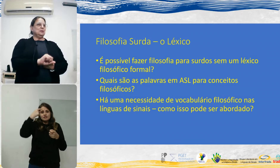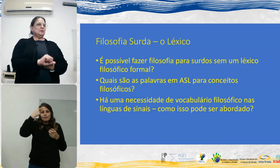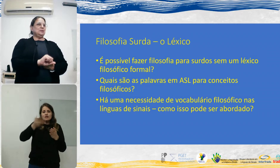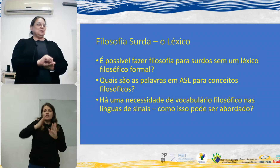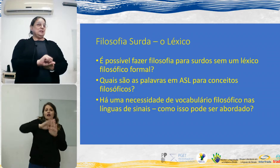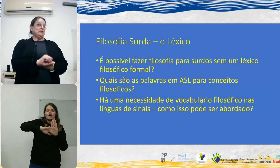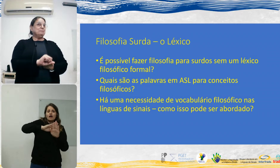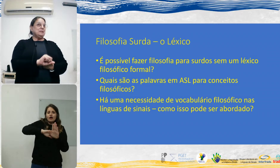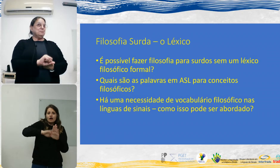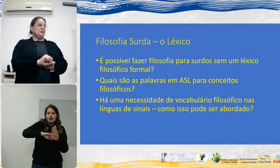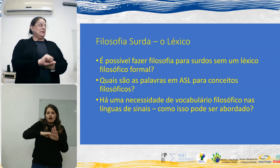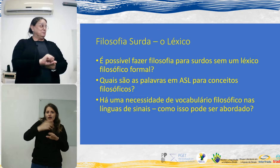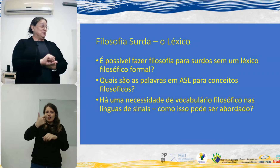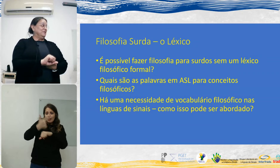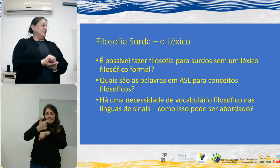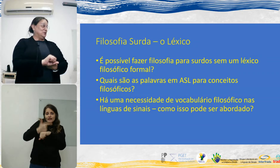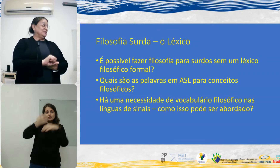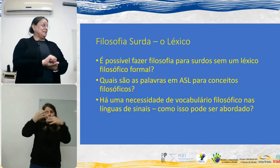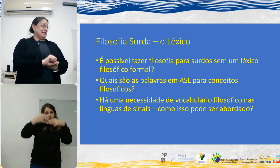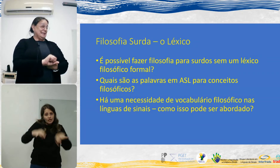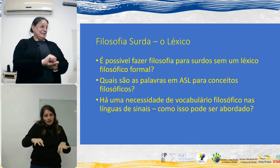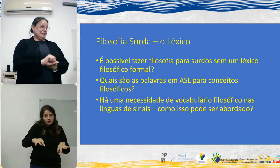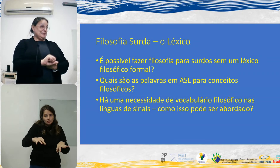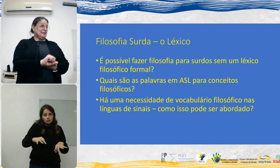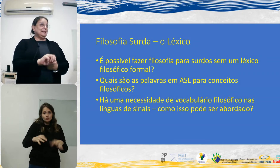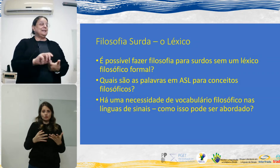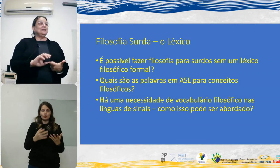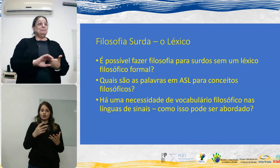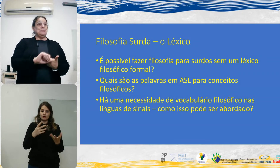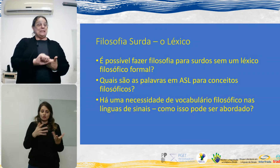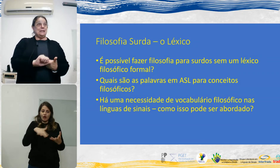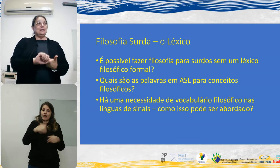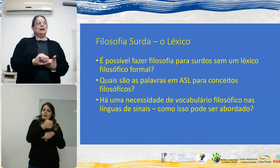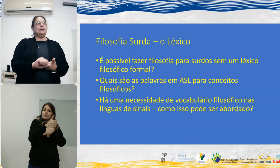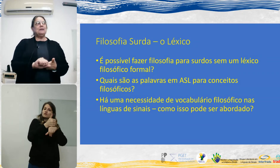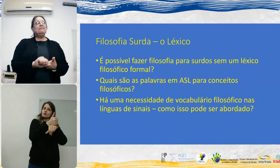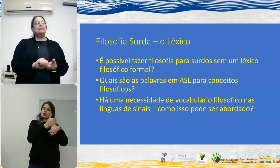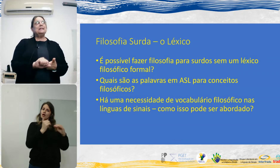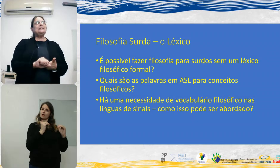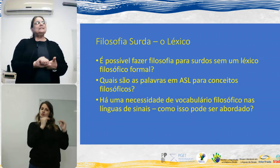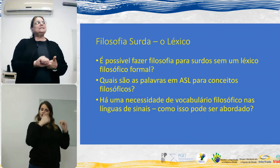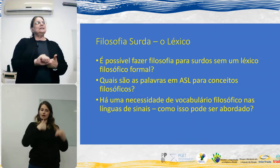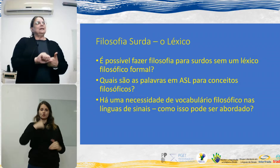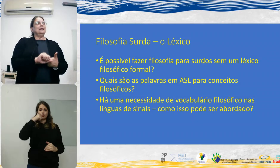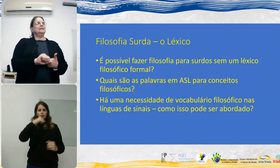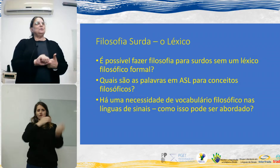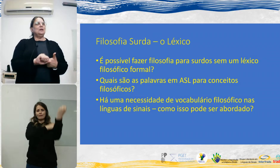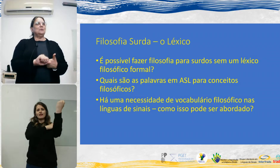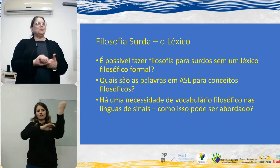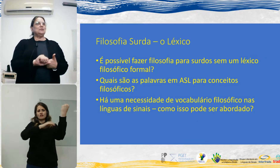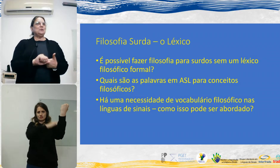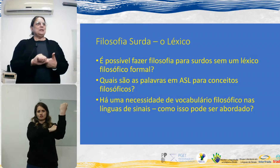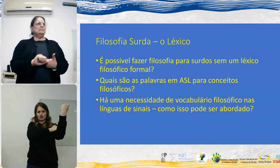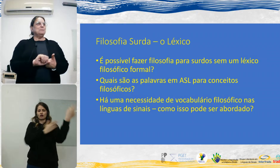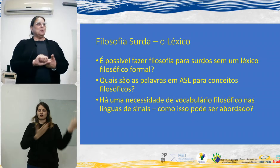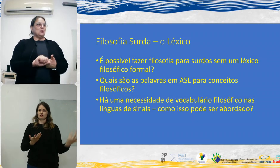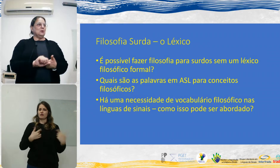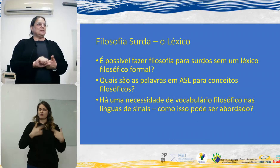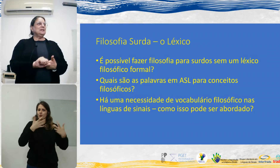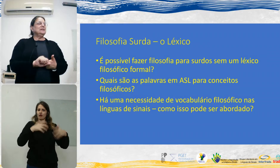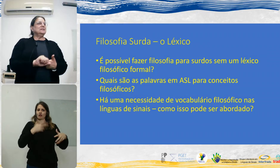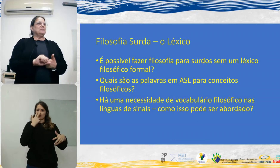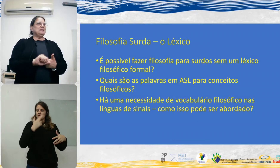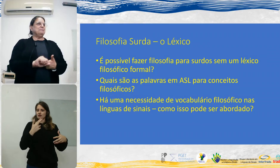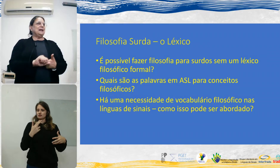this looks to hearing people in professional settings. B, I am a feminist, and I do not want to